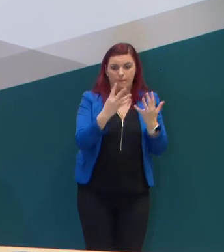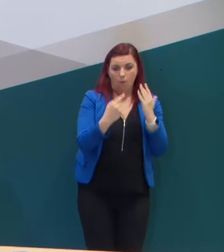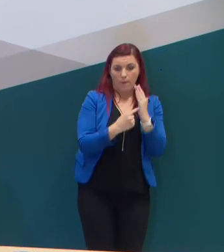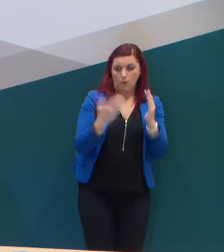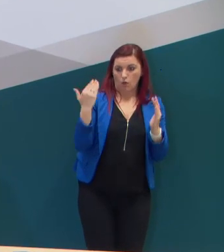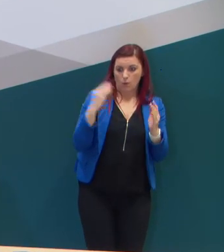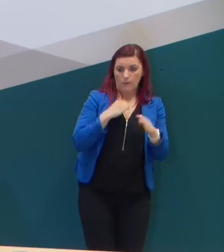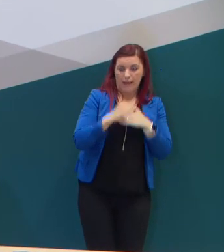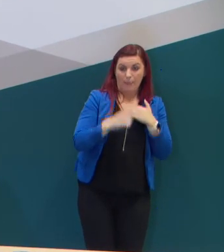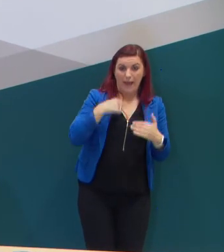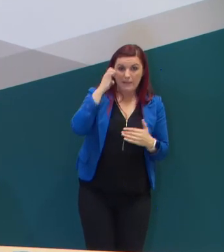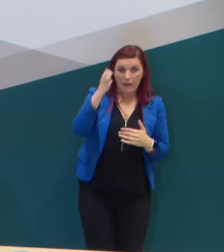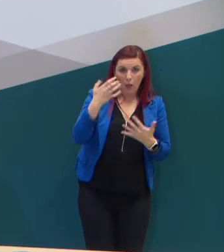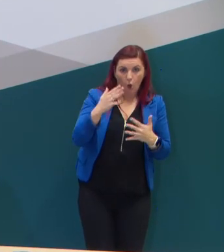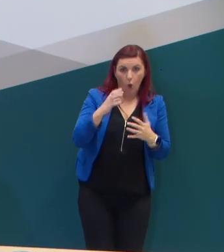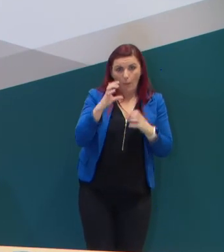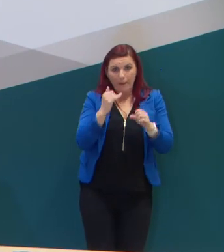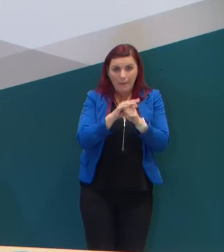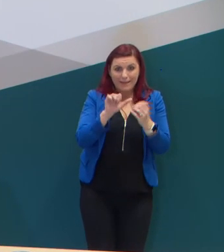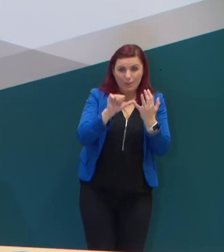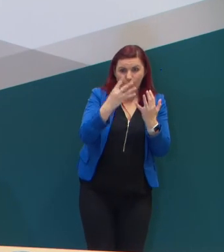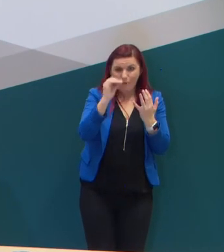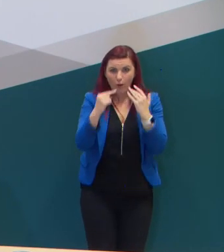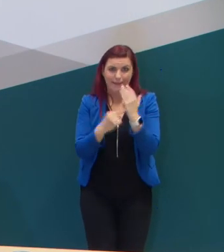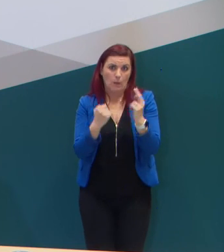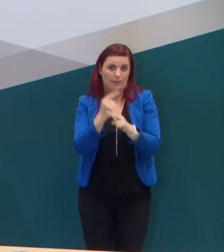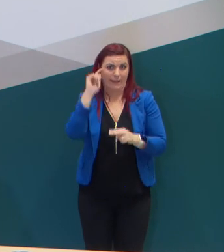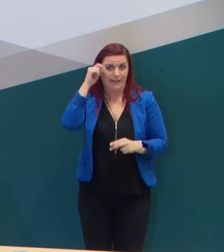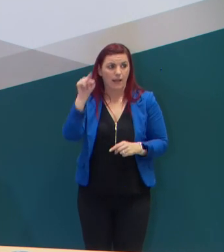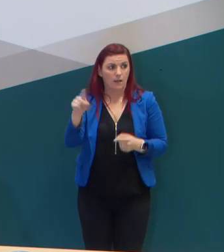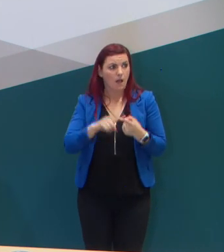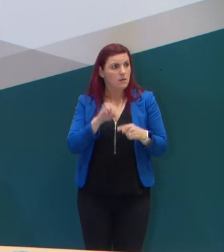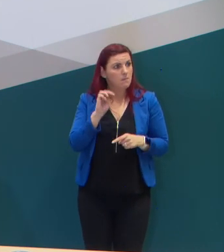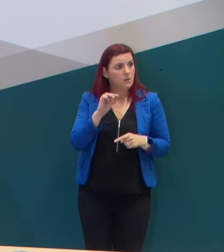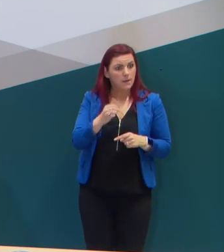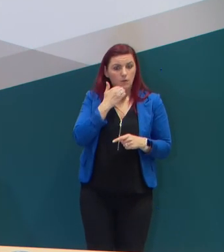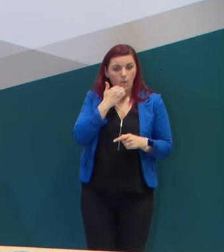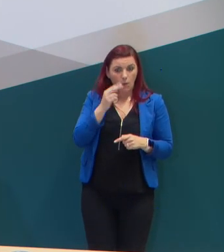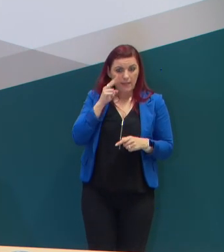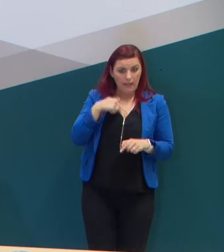today, that could be 640,000. Is there a possibility that the number we're seeing today, that it's 10